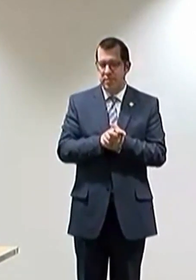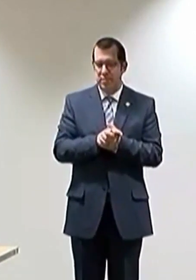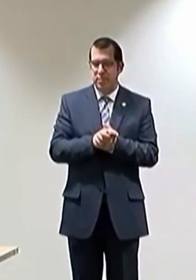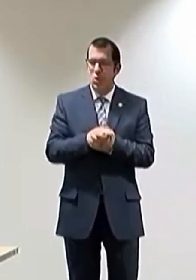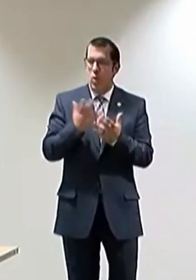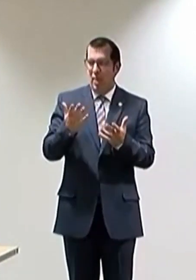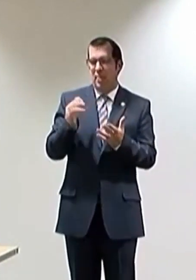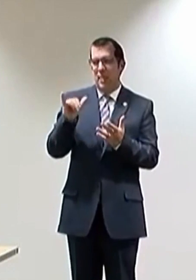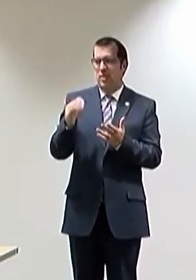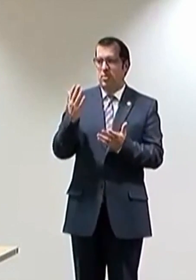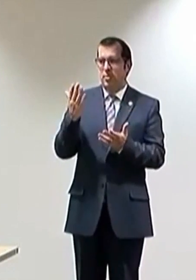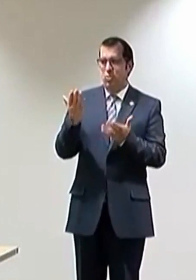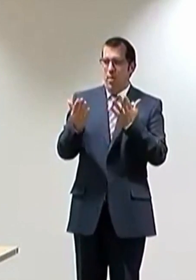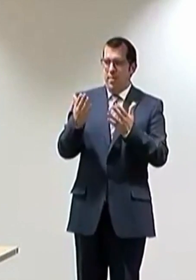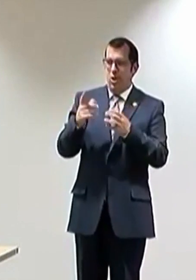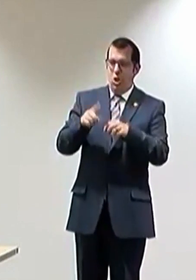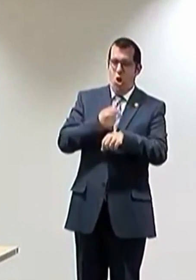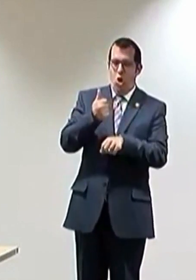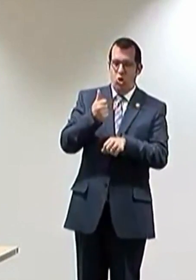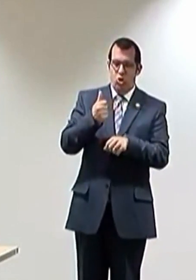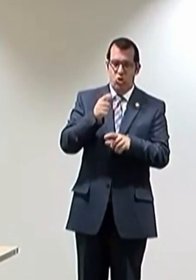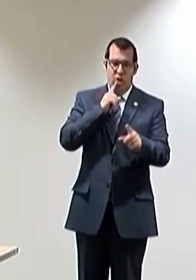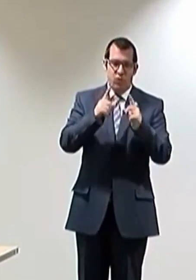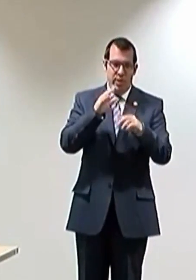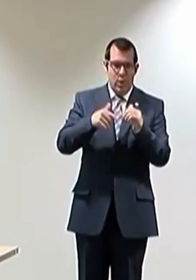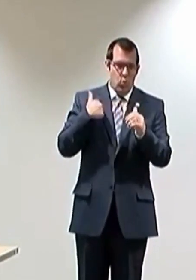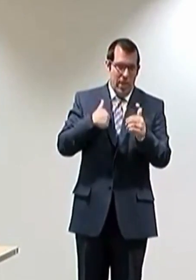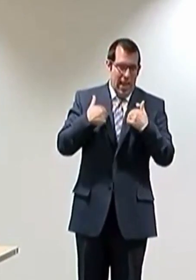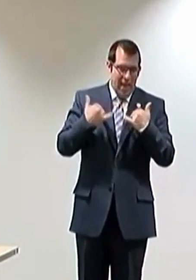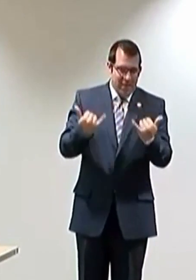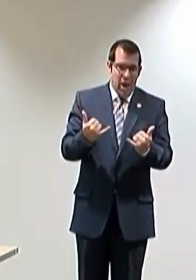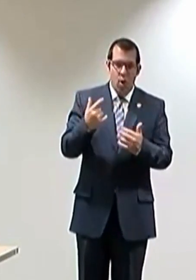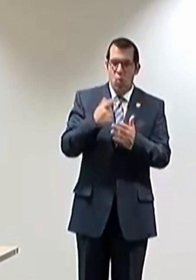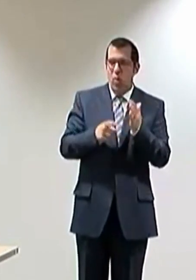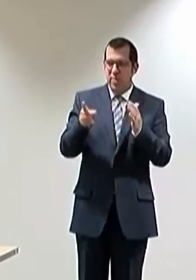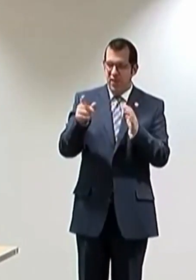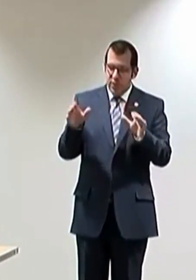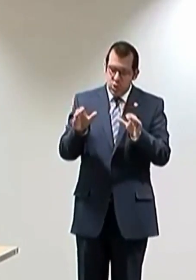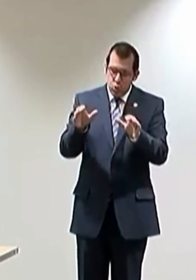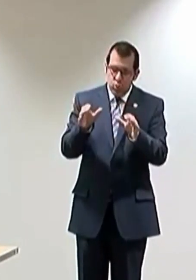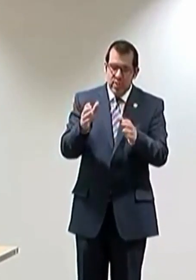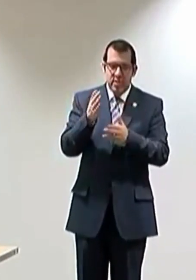that's probably a longer conversation than we have right now. But some of the things that they've been doing is